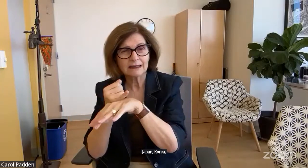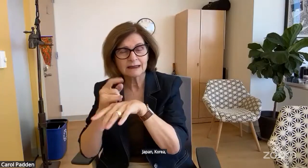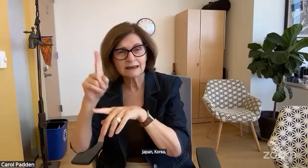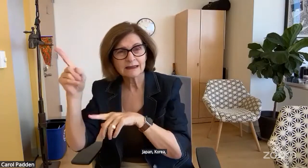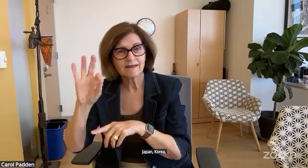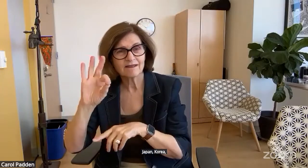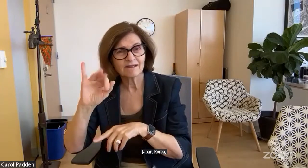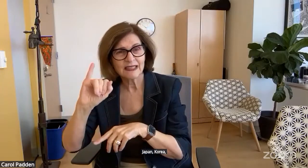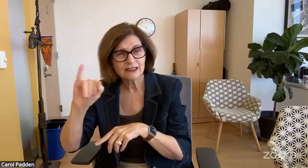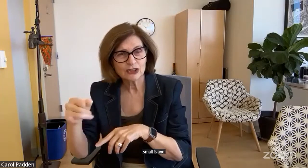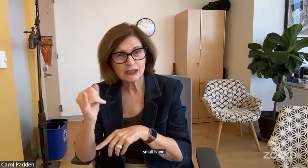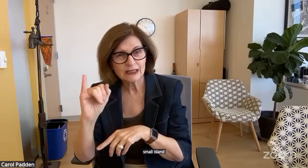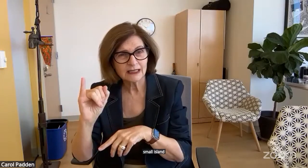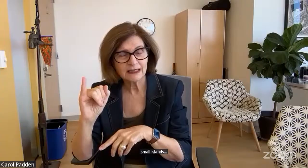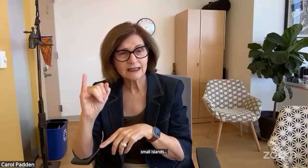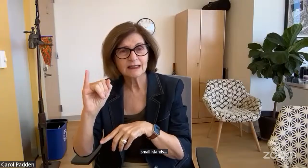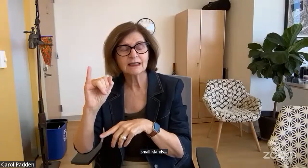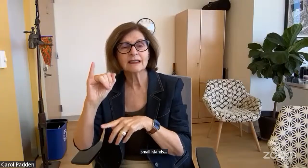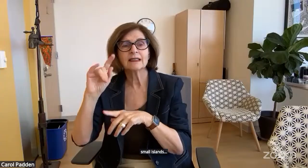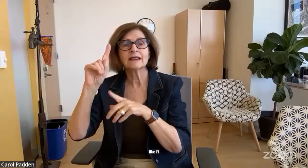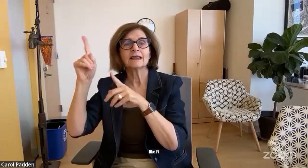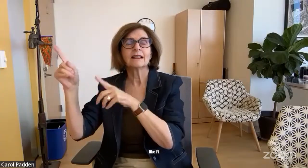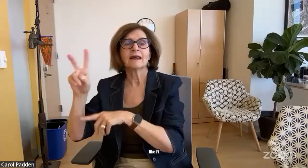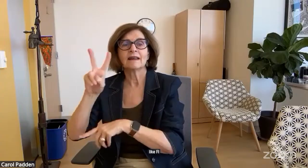small islands like Fiji,